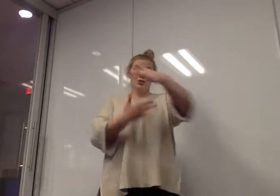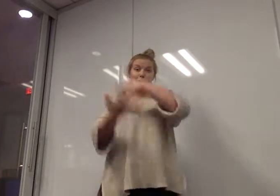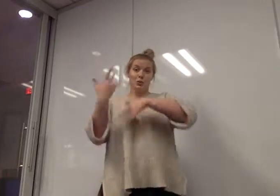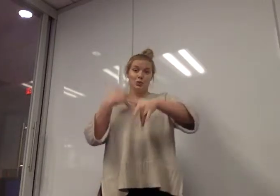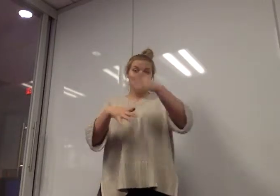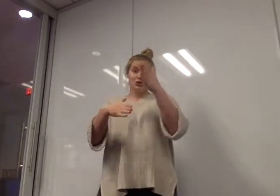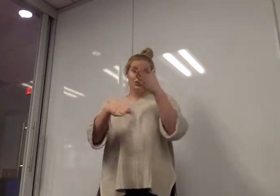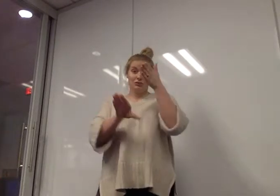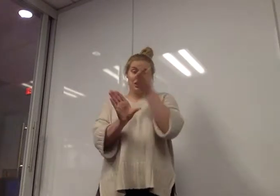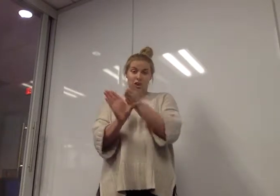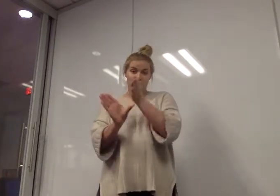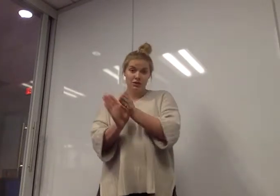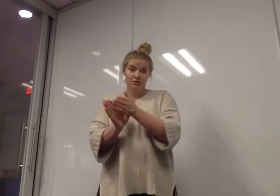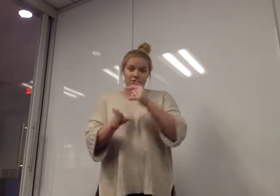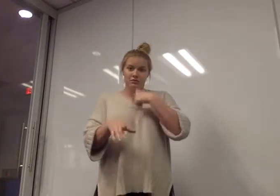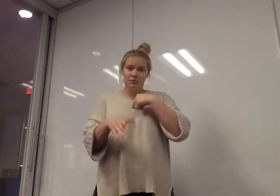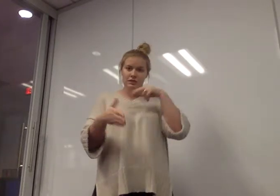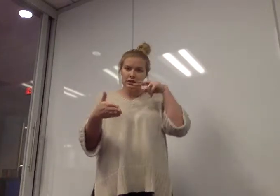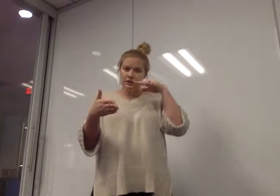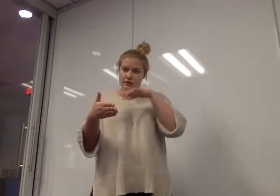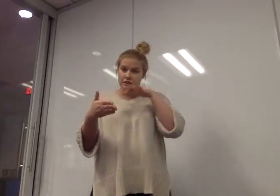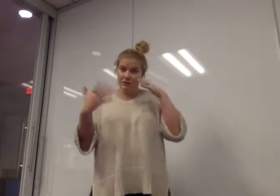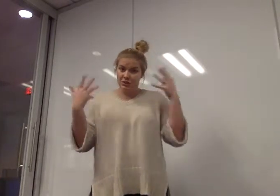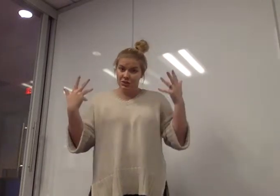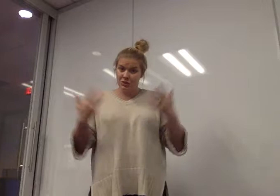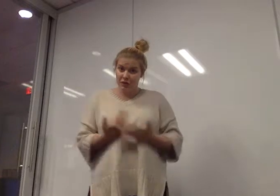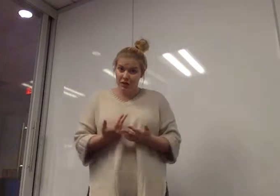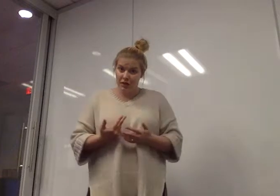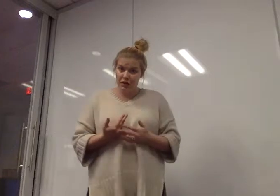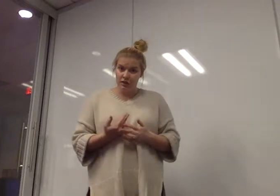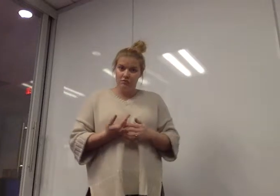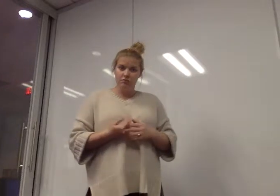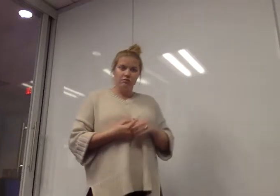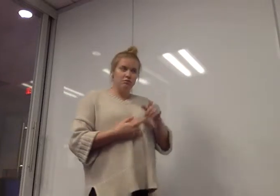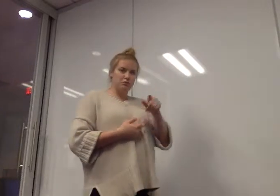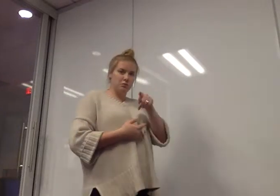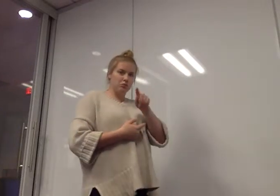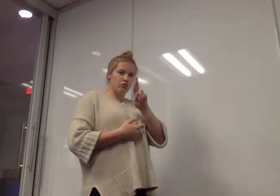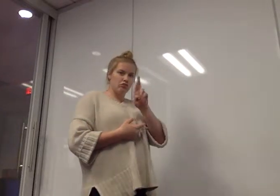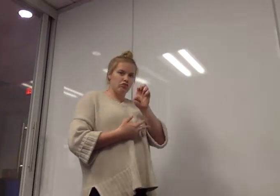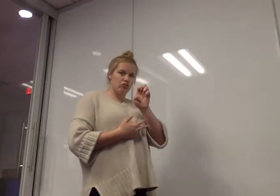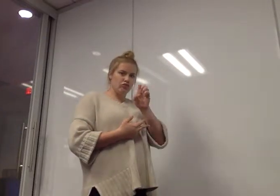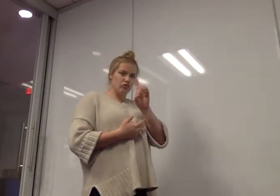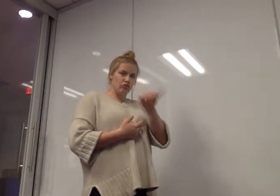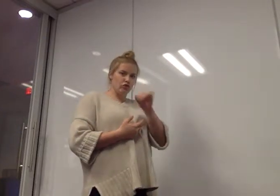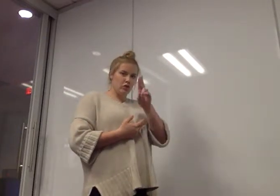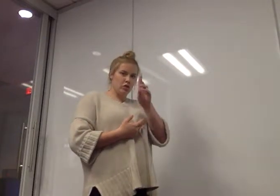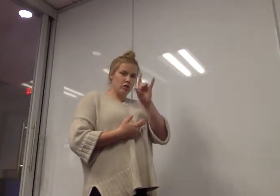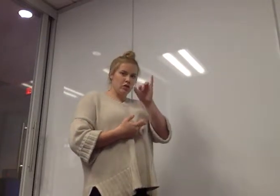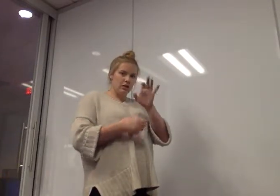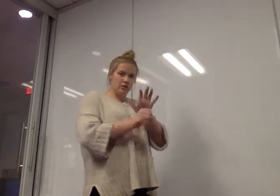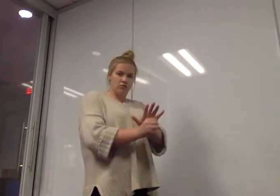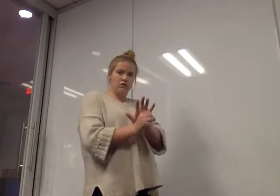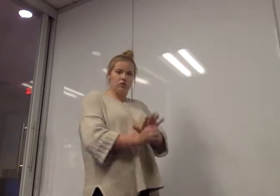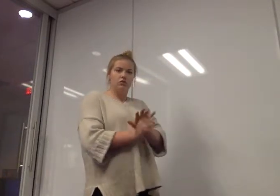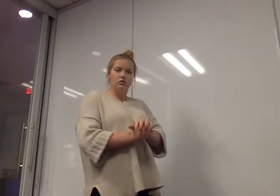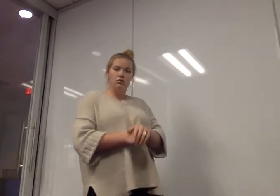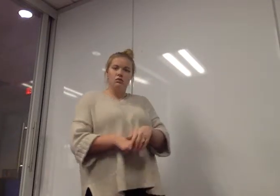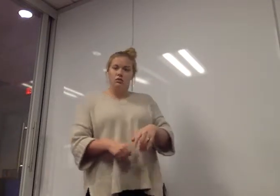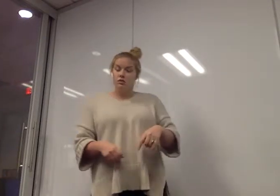study prejudice, and I teach at a competitive business school. So it was inevitable that I would become interested in power dynamics.